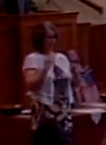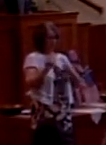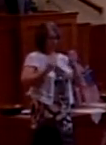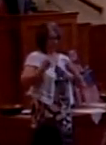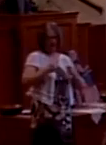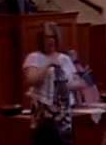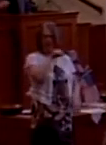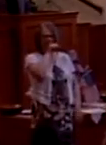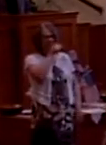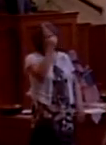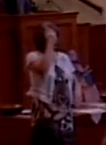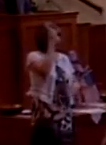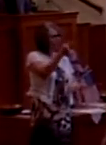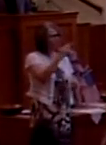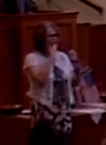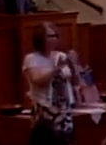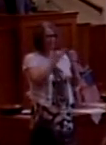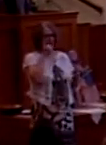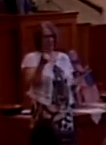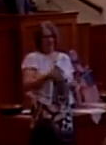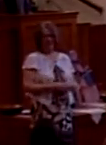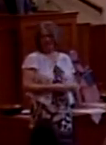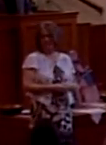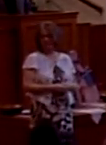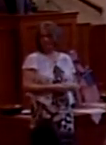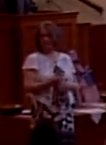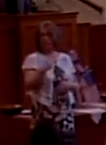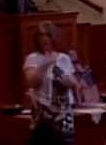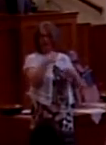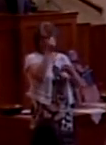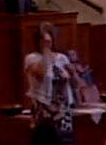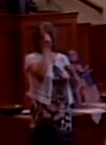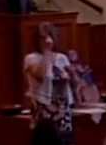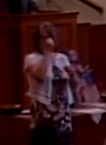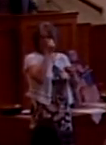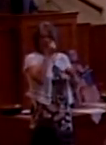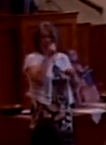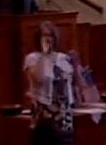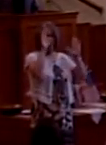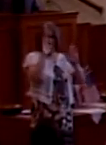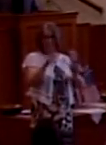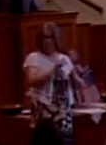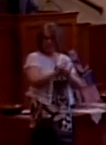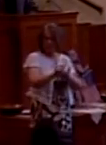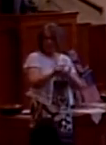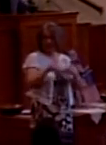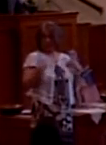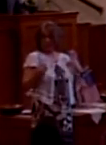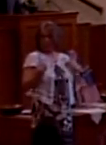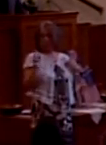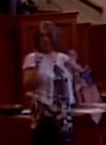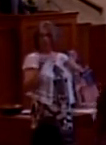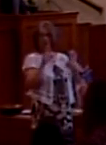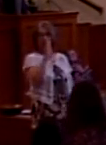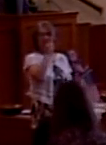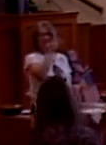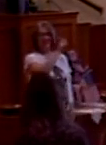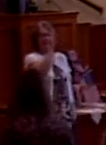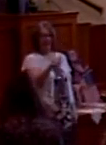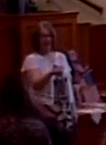get to know you and give you that information. We had quite the week. The youth, we went to Memphis on